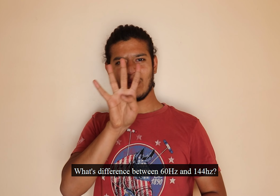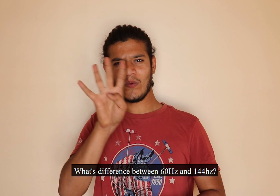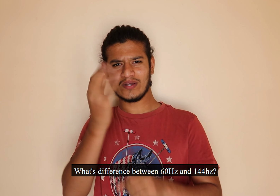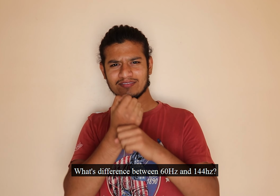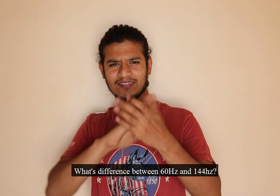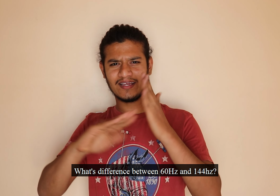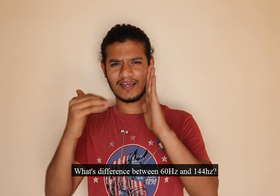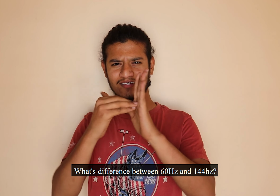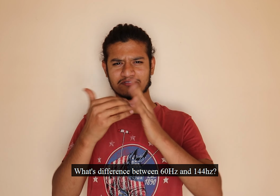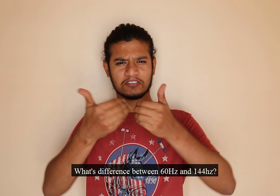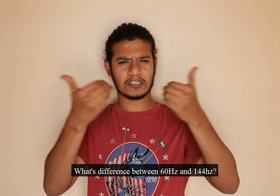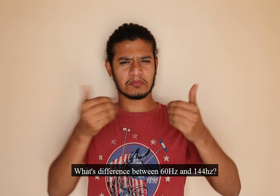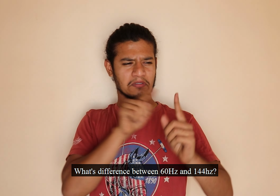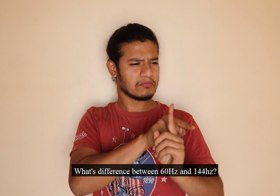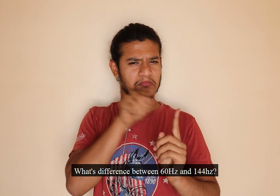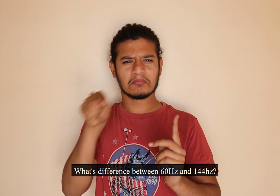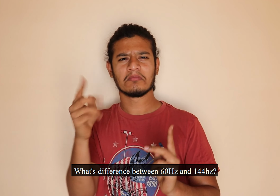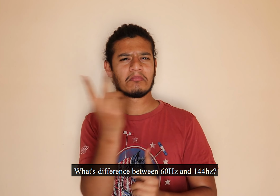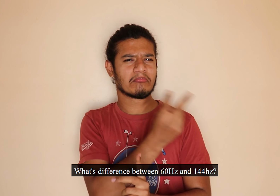and 144Hz?